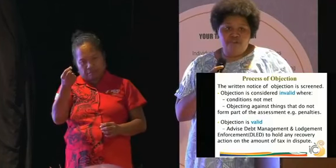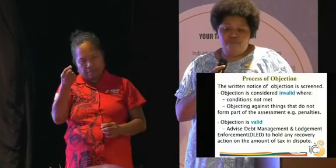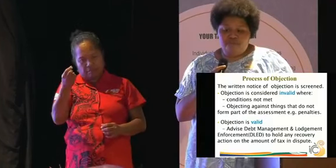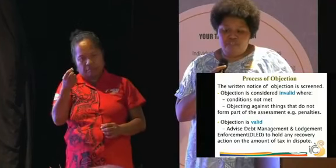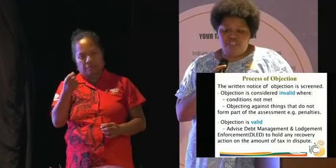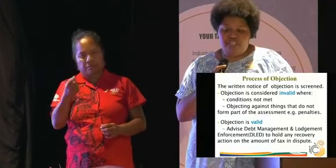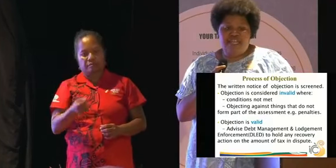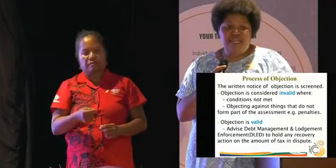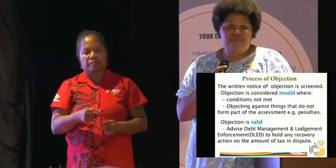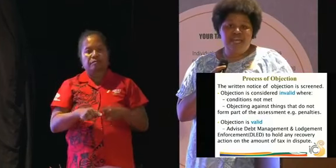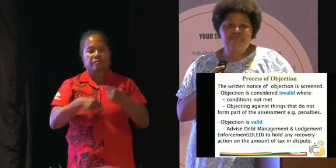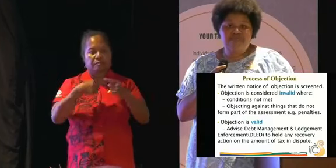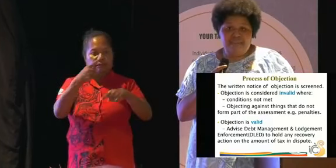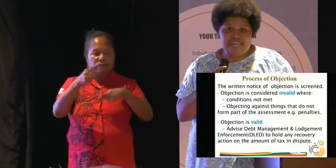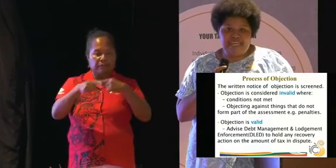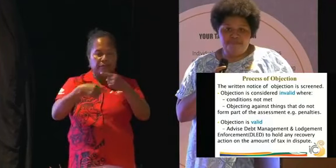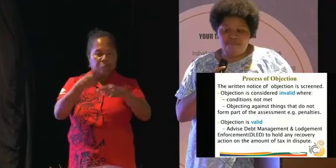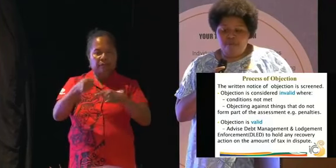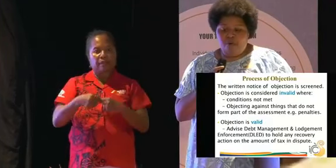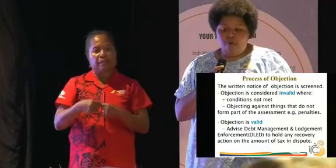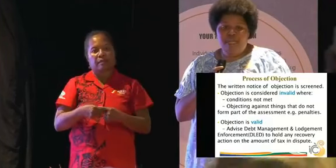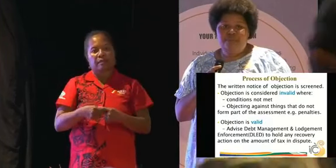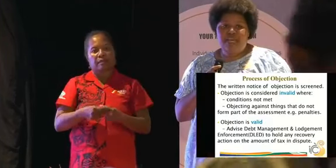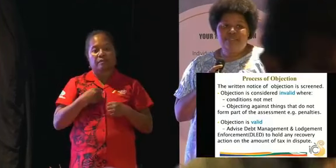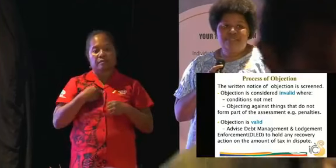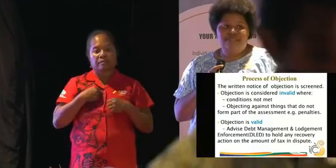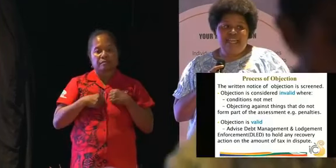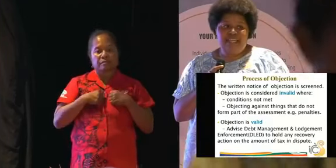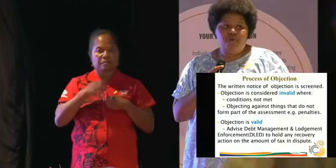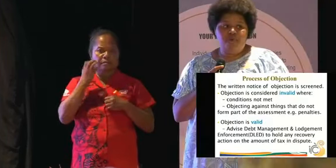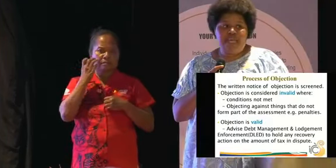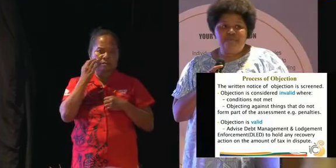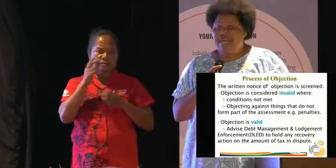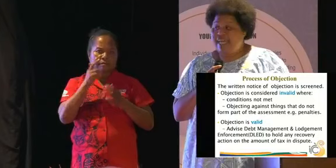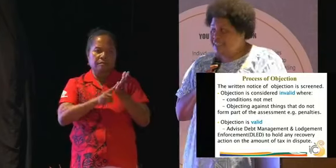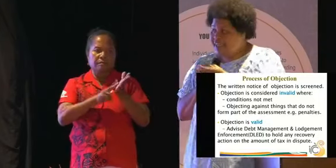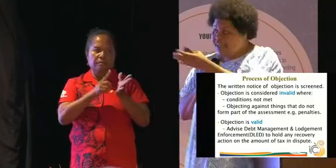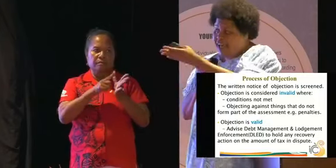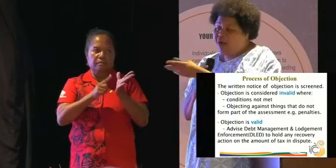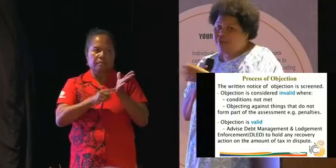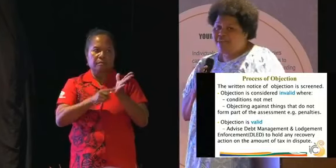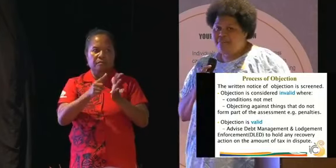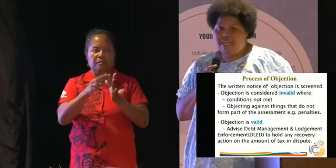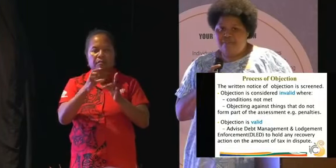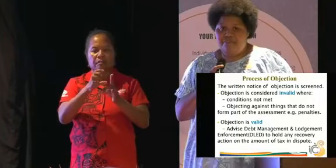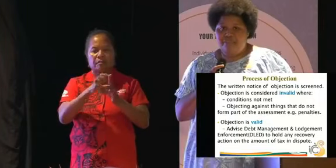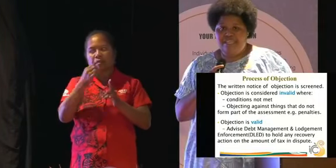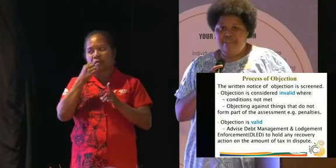the grounds of objection, then it becomes valid. When it becomes valid, we advise